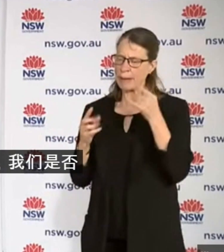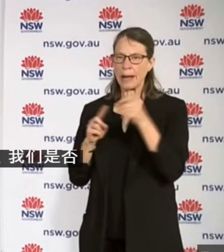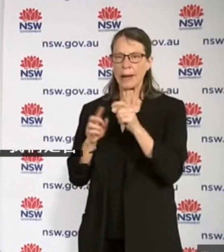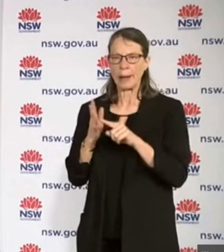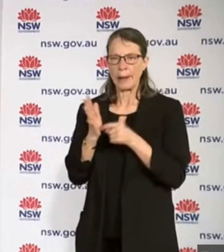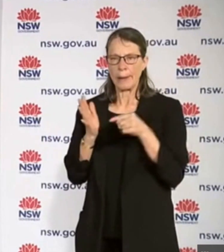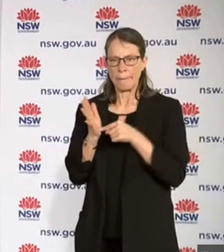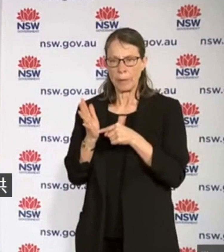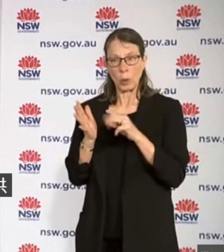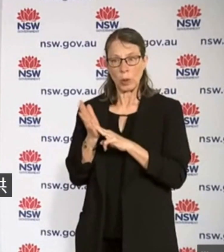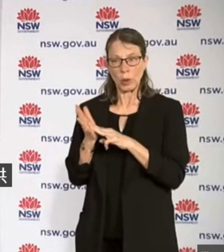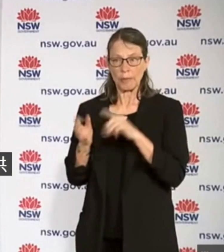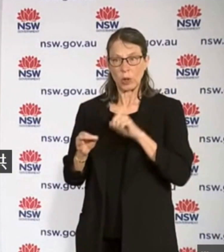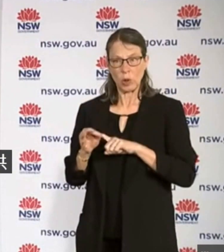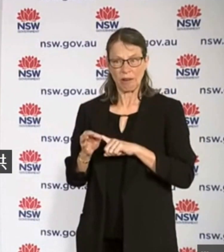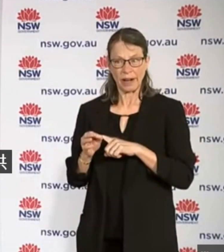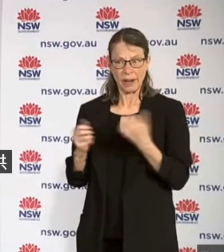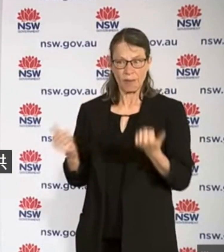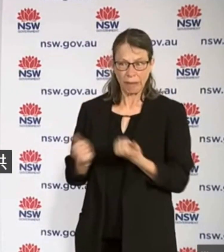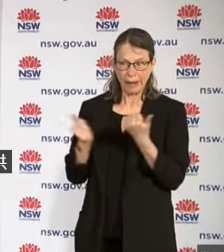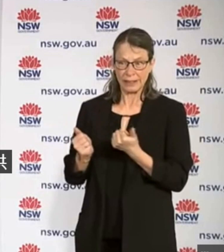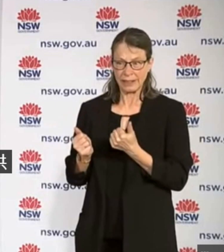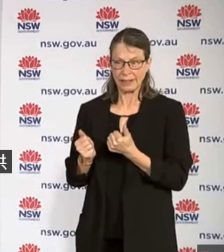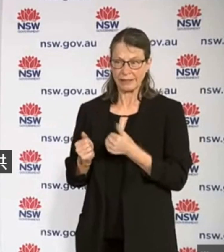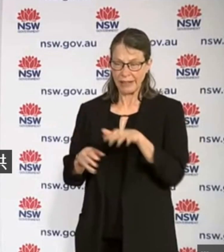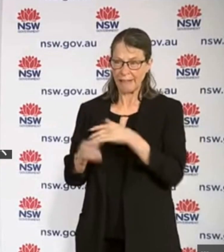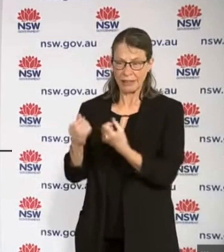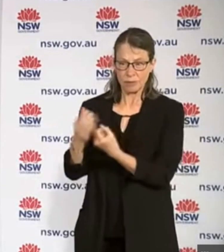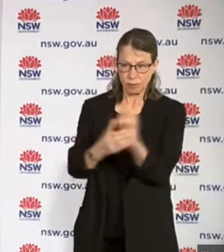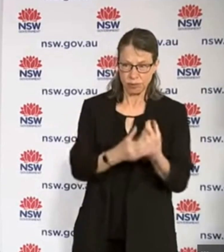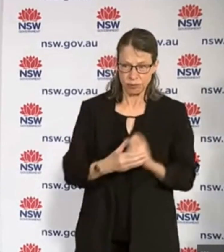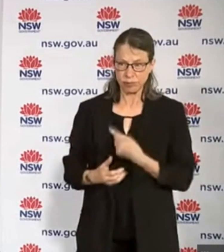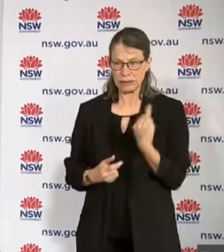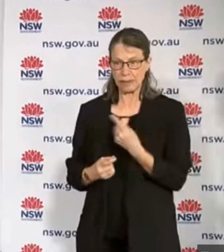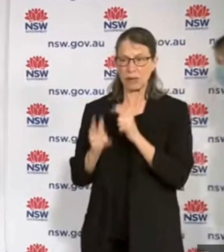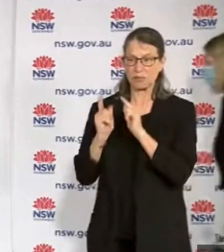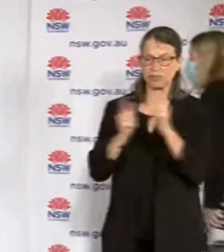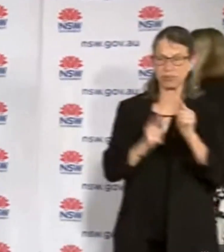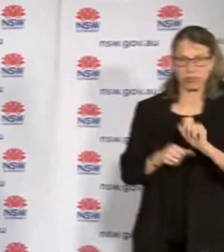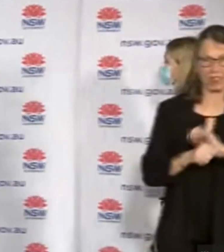Macquarie? The health authorities are giving us advice on it this afternoon. This arvo? Yeah. Okay. Thanks everybody.